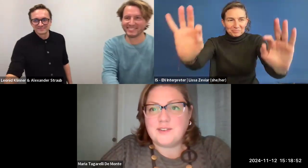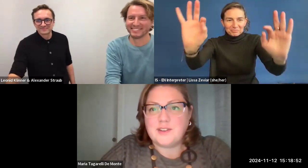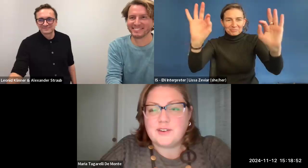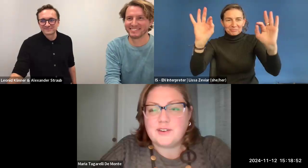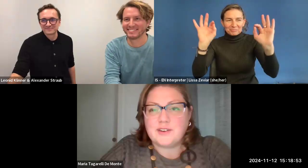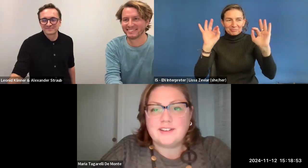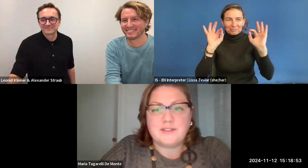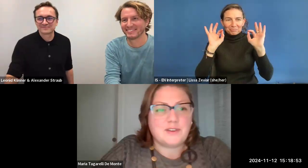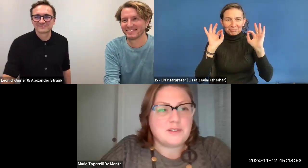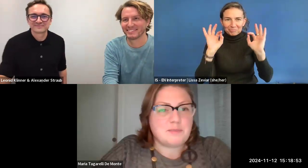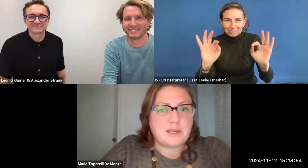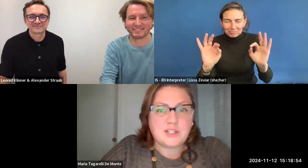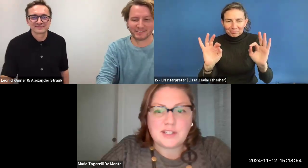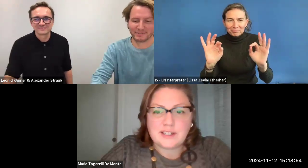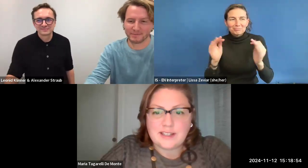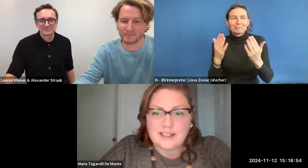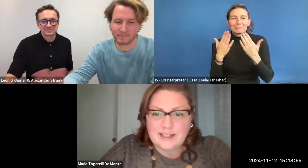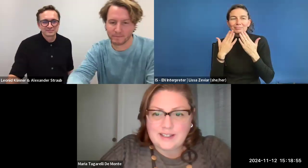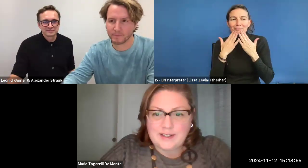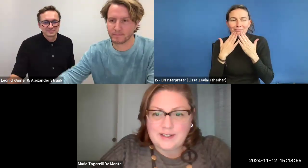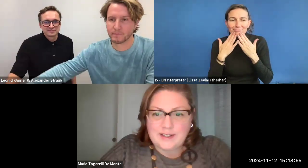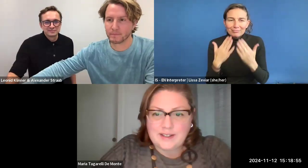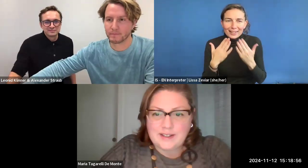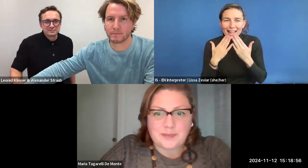and Alex, for your speech.